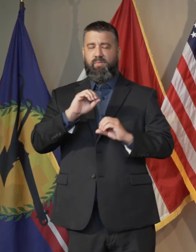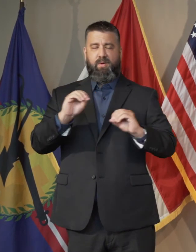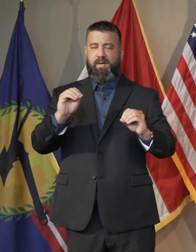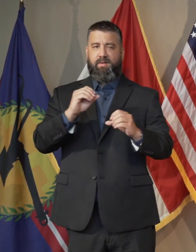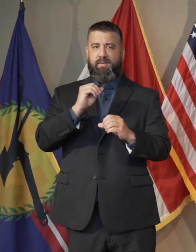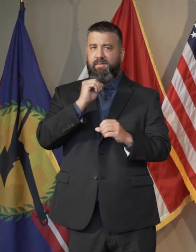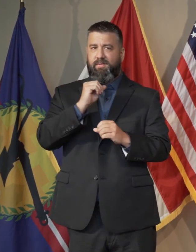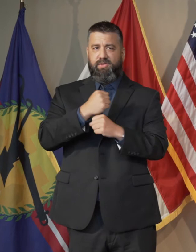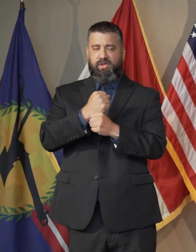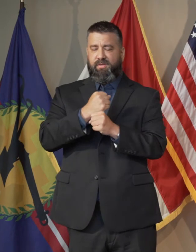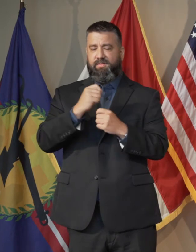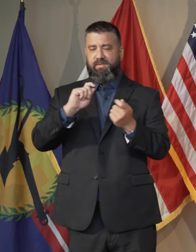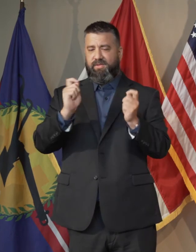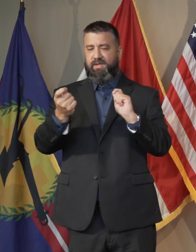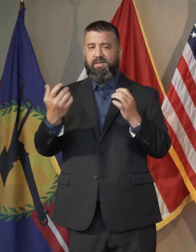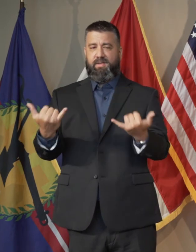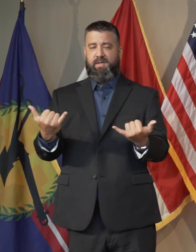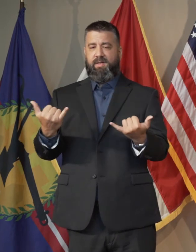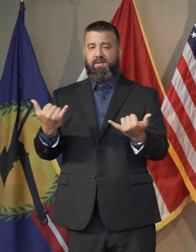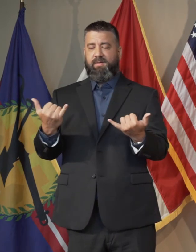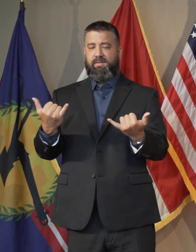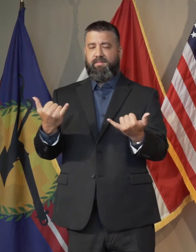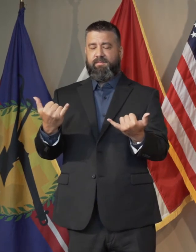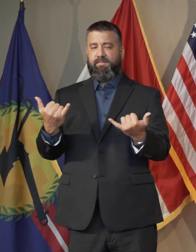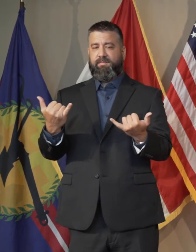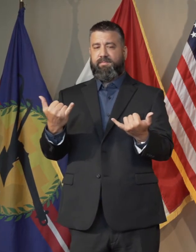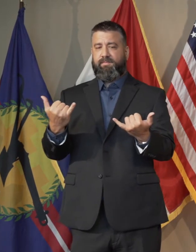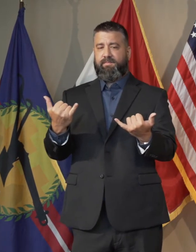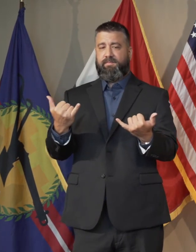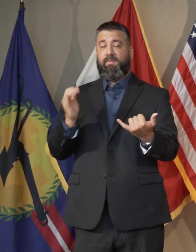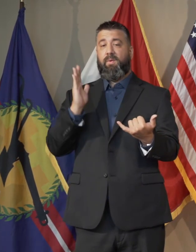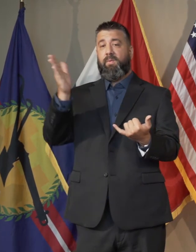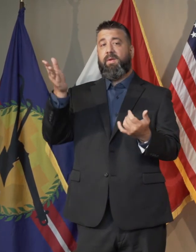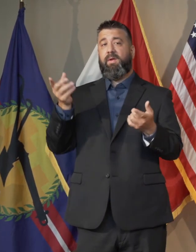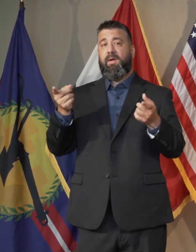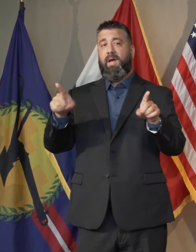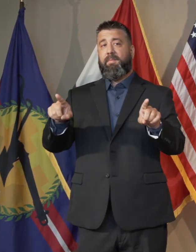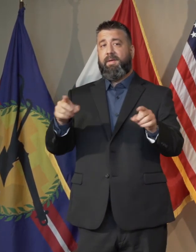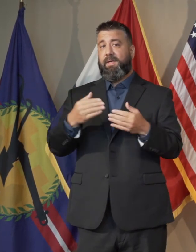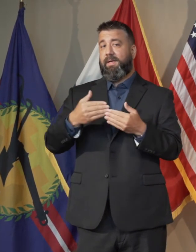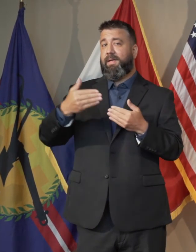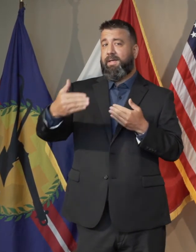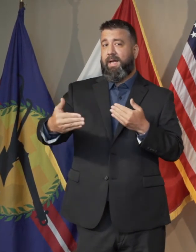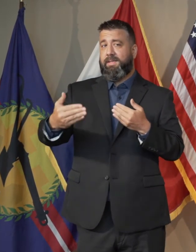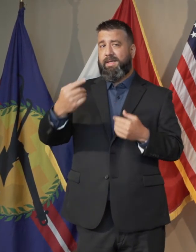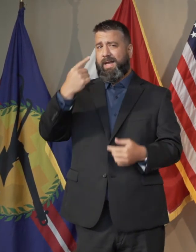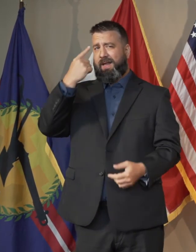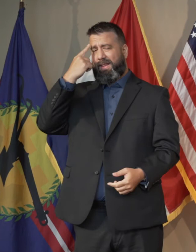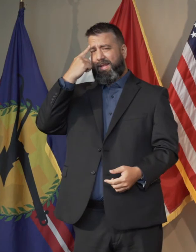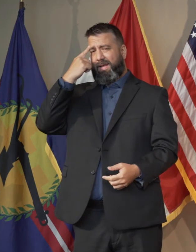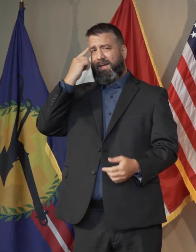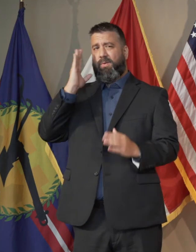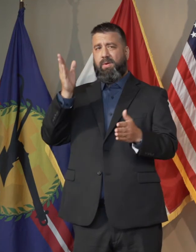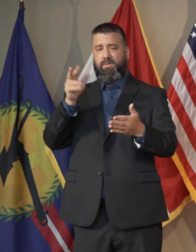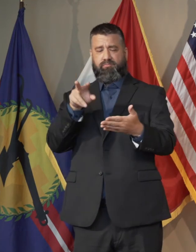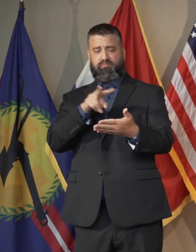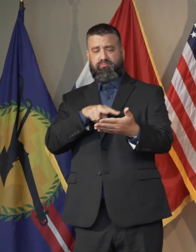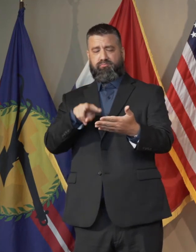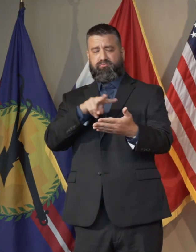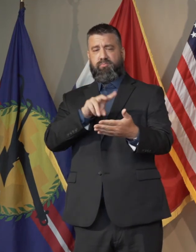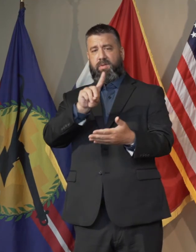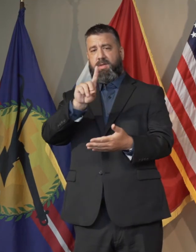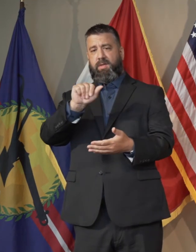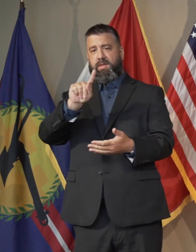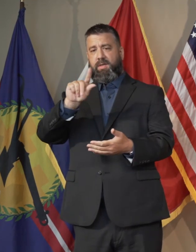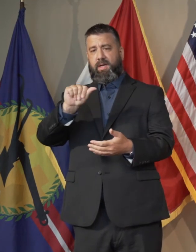and listen to our public health experts. What will happen next, I believe, is that we'll review the data